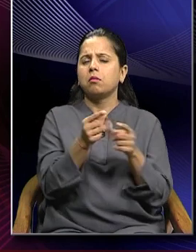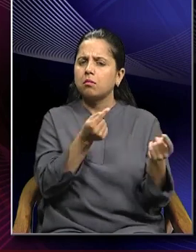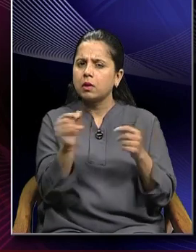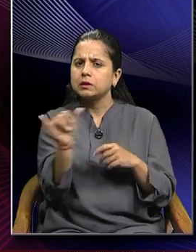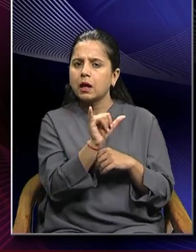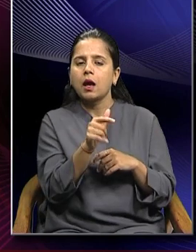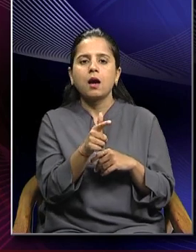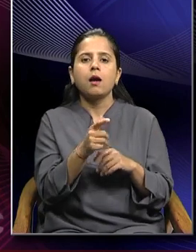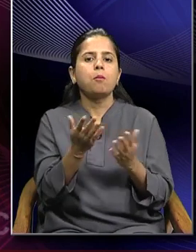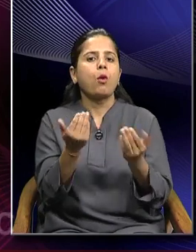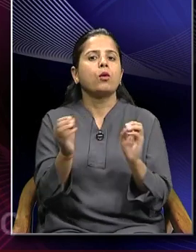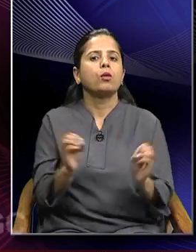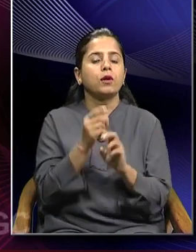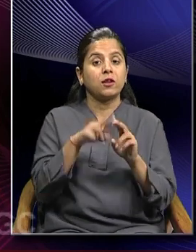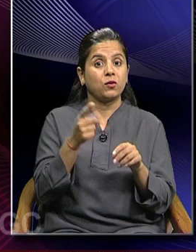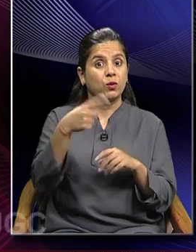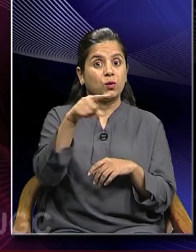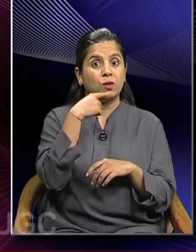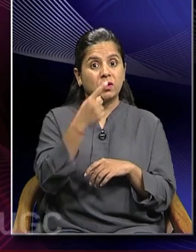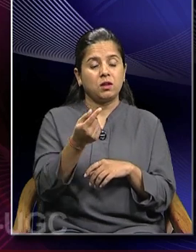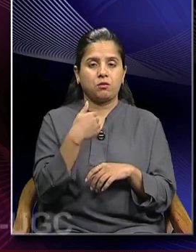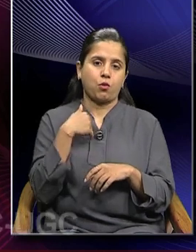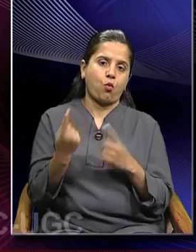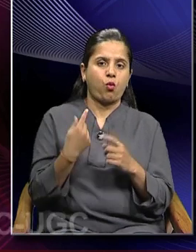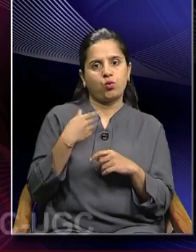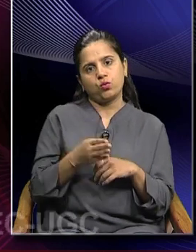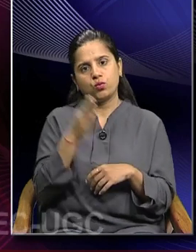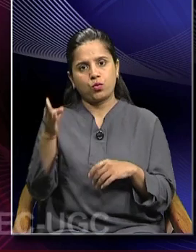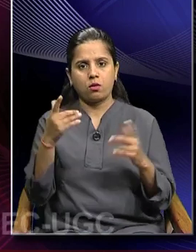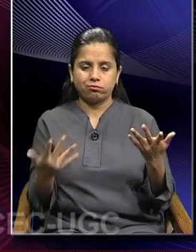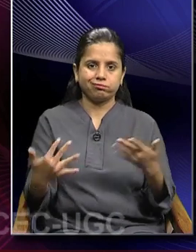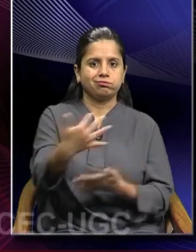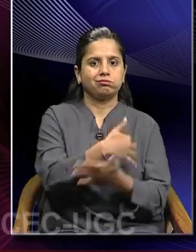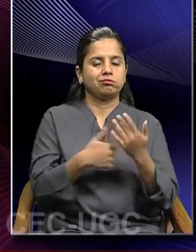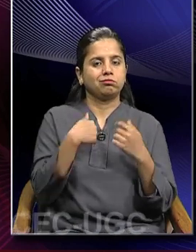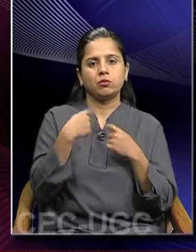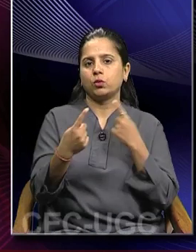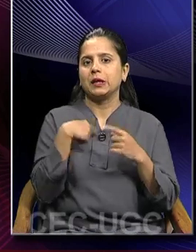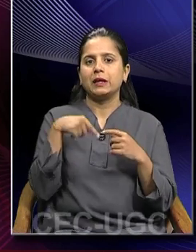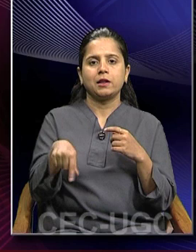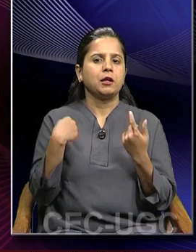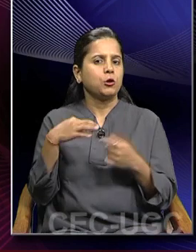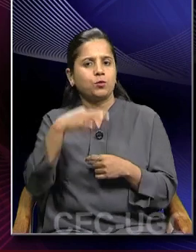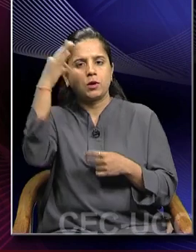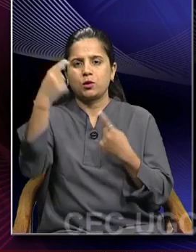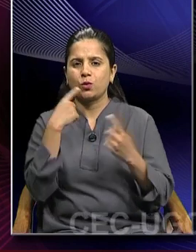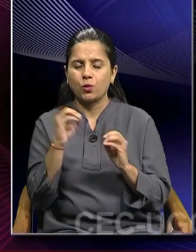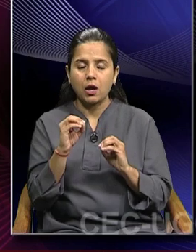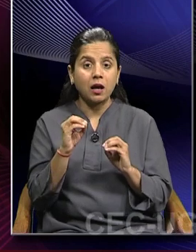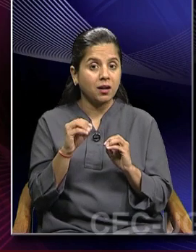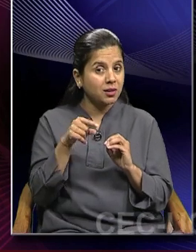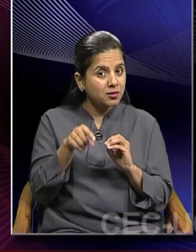not workable. Because if you say that no, we will only go for accumulating wealth, we will not talk about spirituality, that too is not going